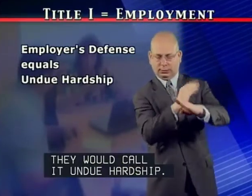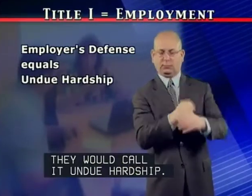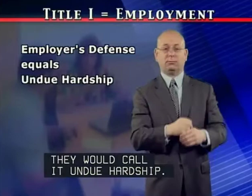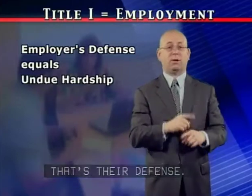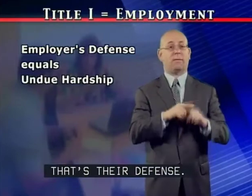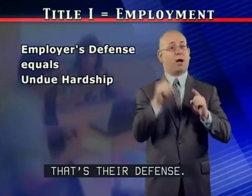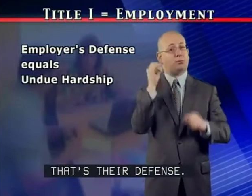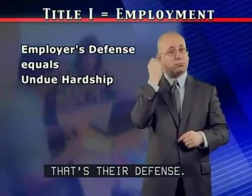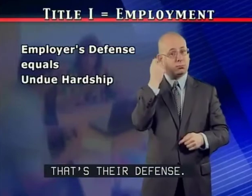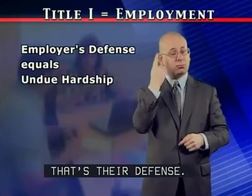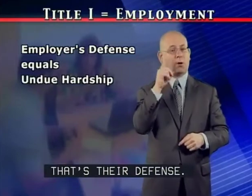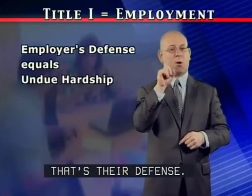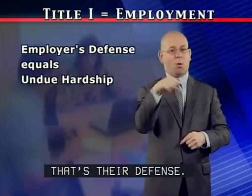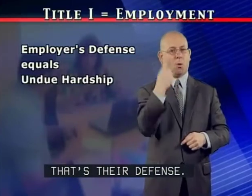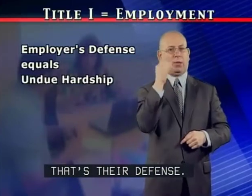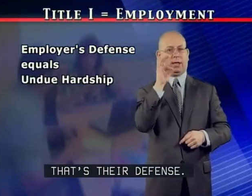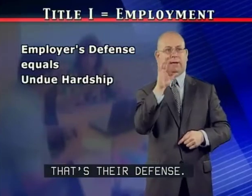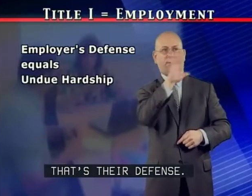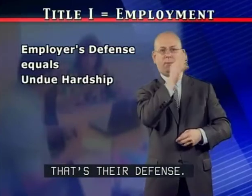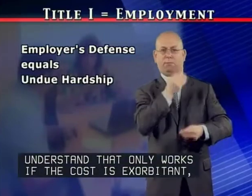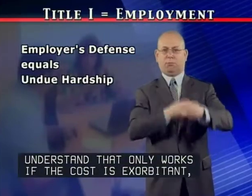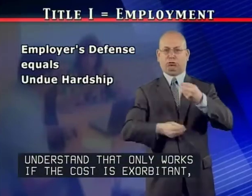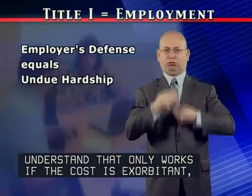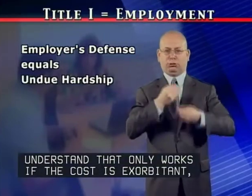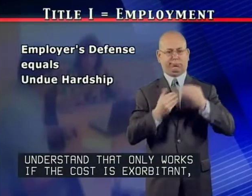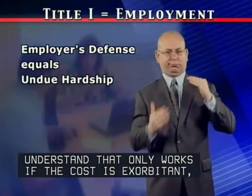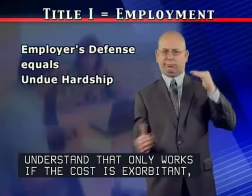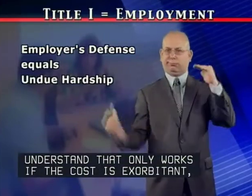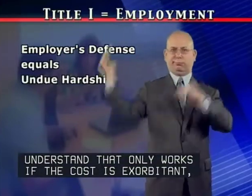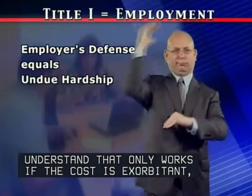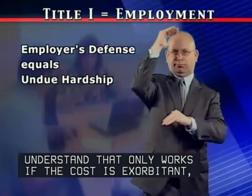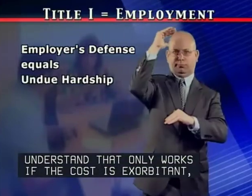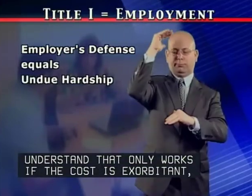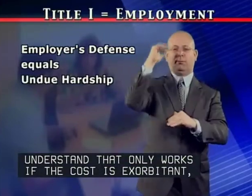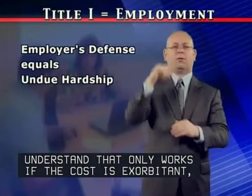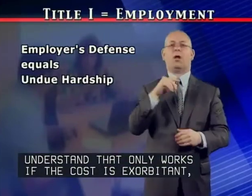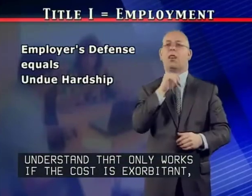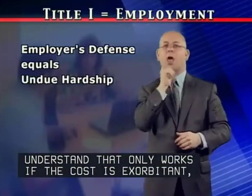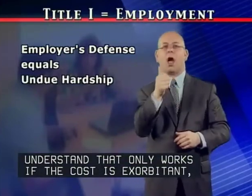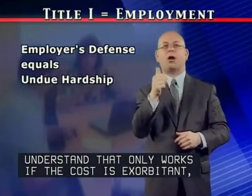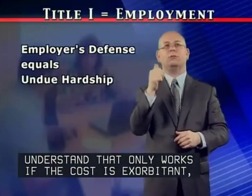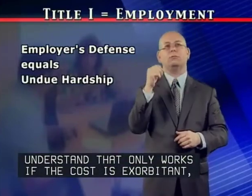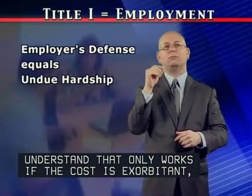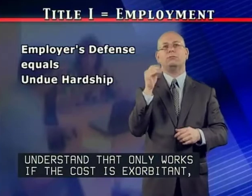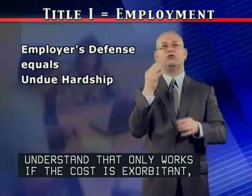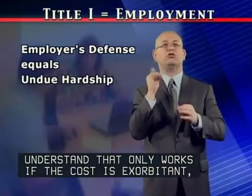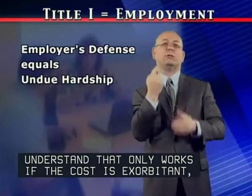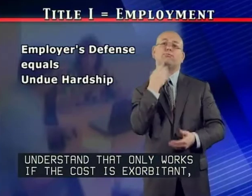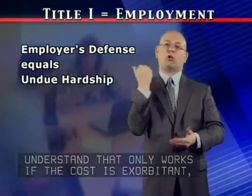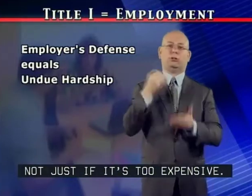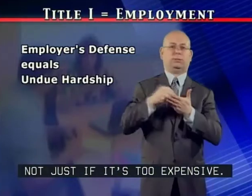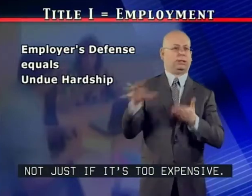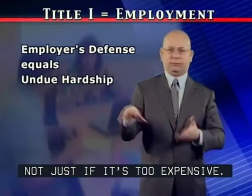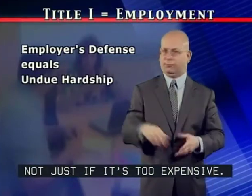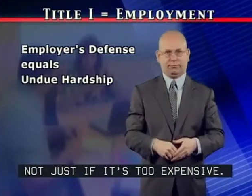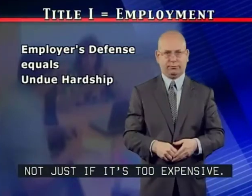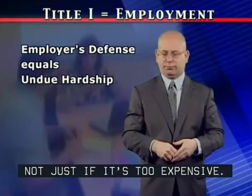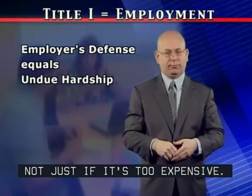hardship. That's their defense. Understand, that only works if the cost is exorbitant, not just if